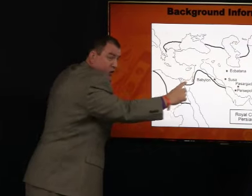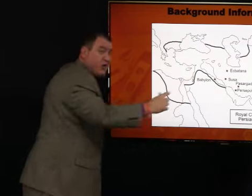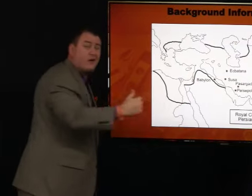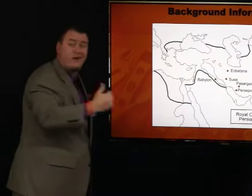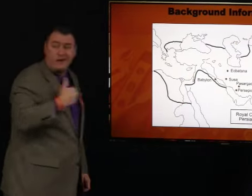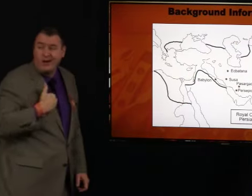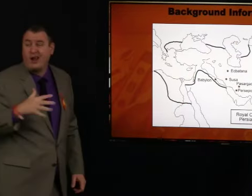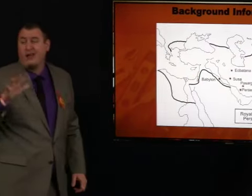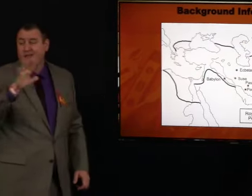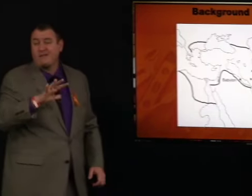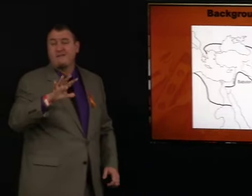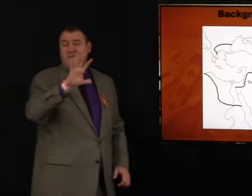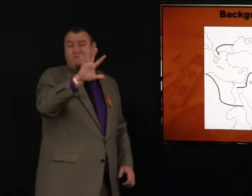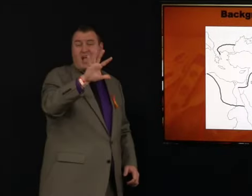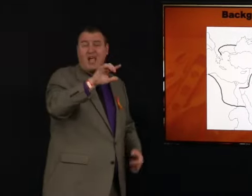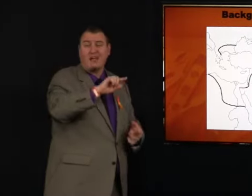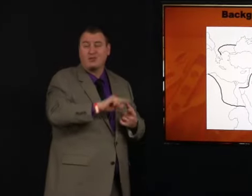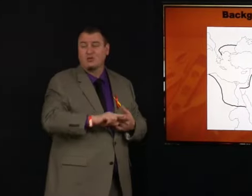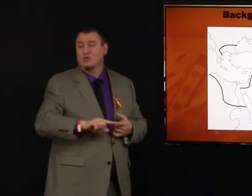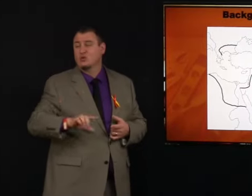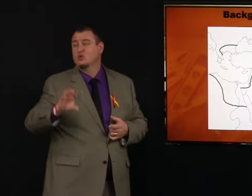little spot right here.